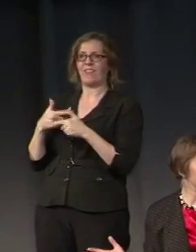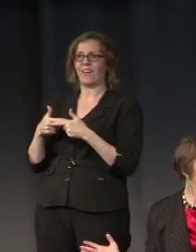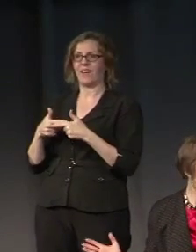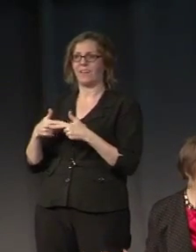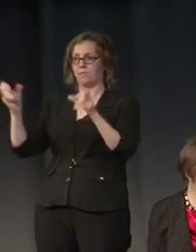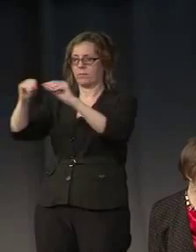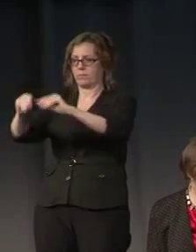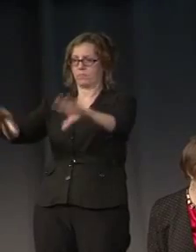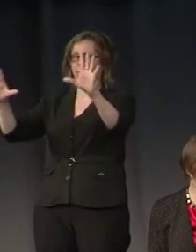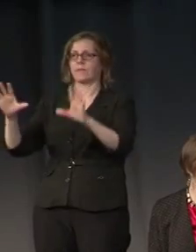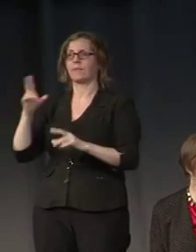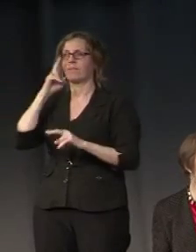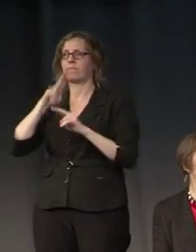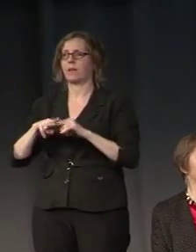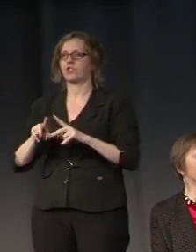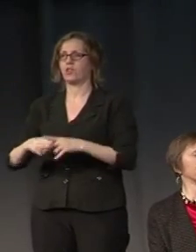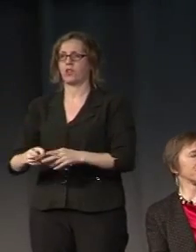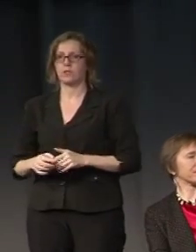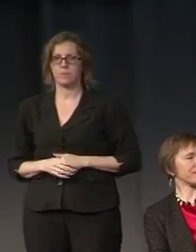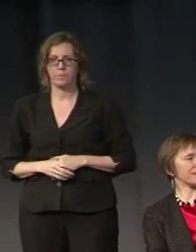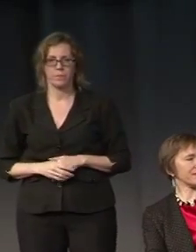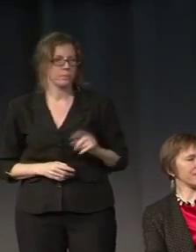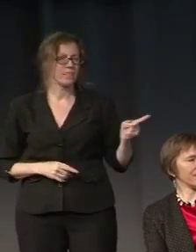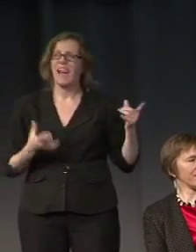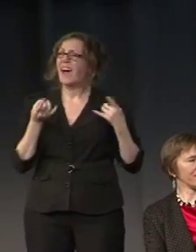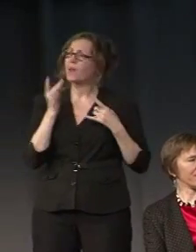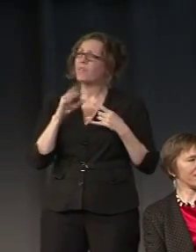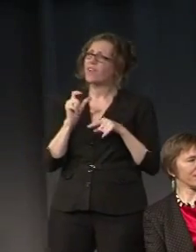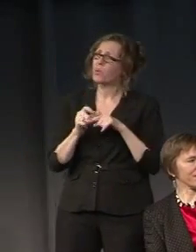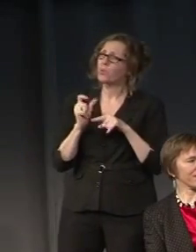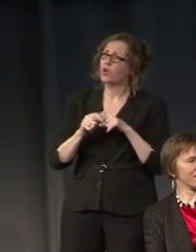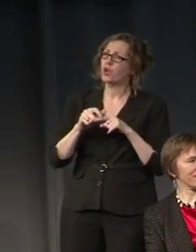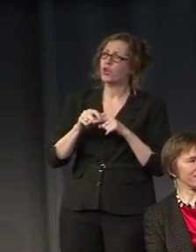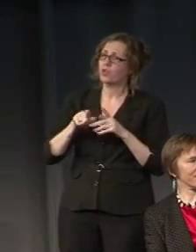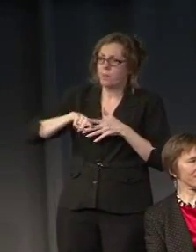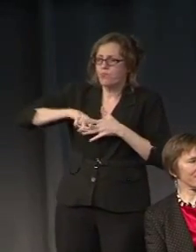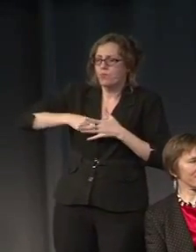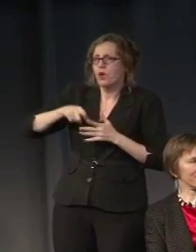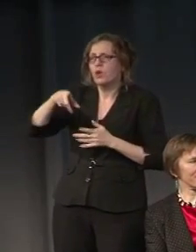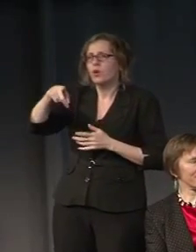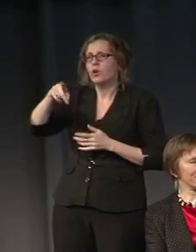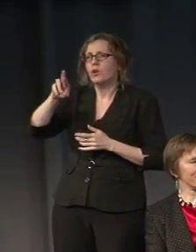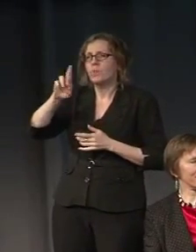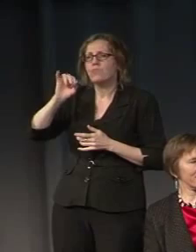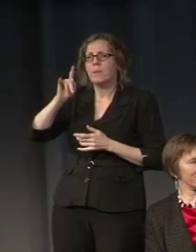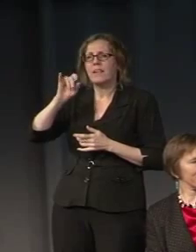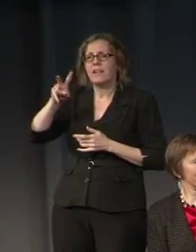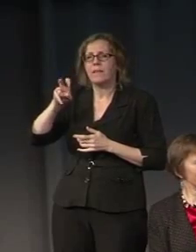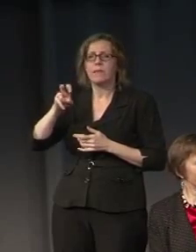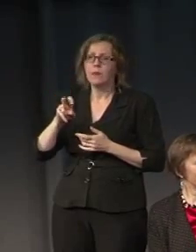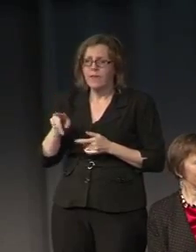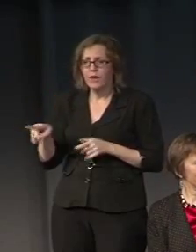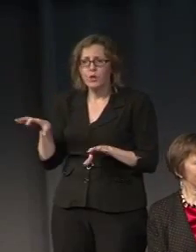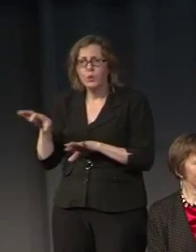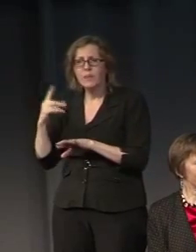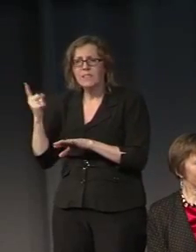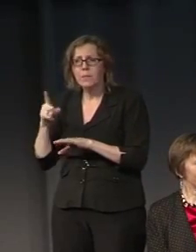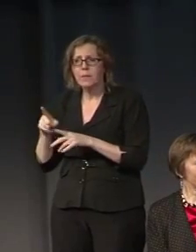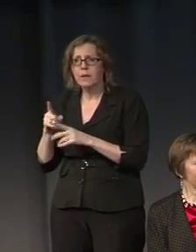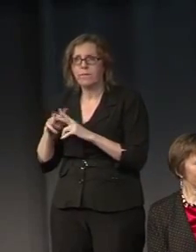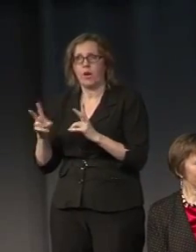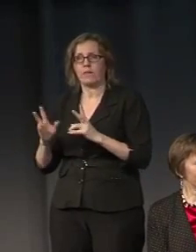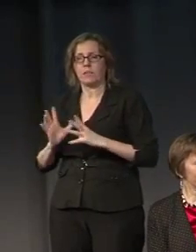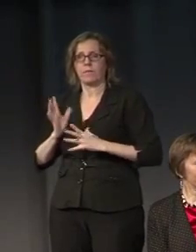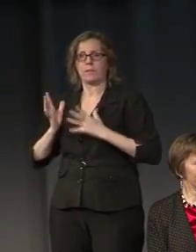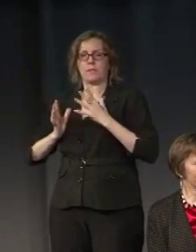That's my humble opinion. And I don't really like the term primitive, because they're doing something really sophisticated. It's just different from what we're doing.